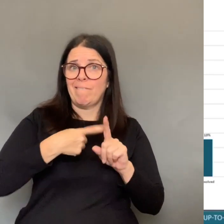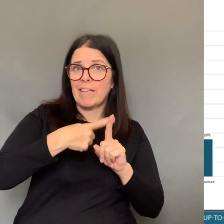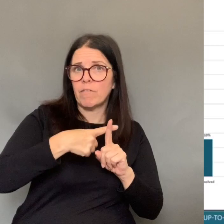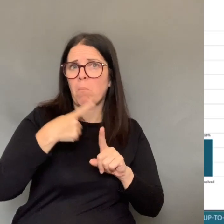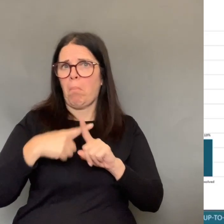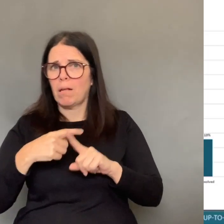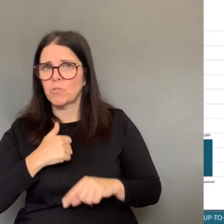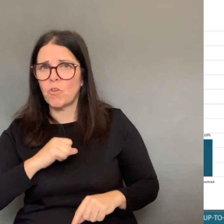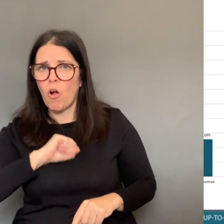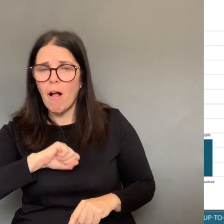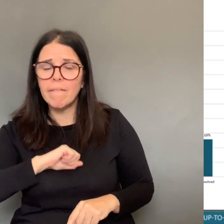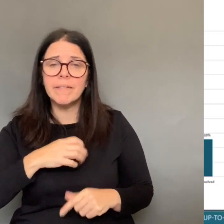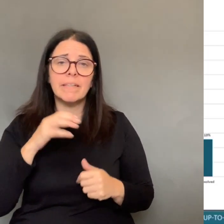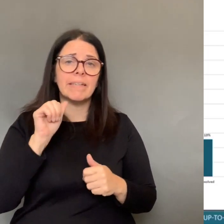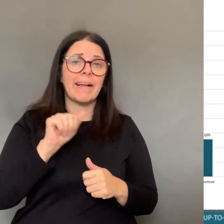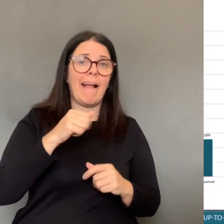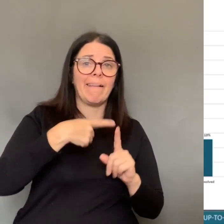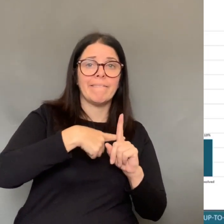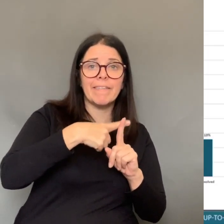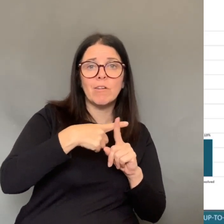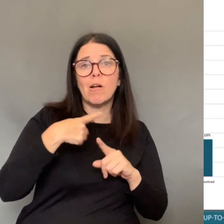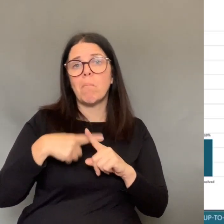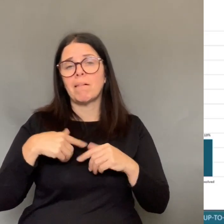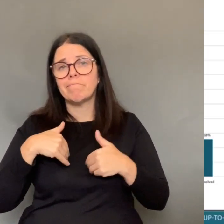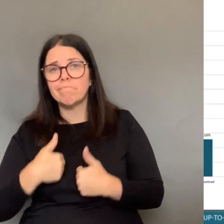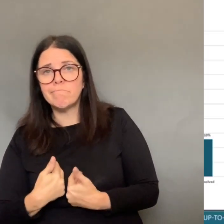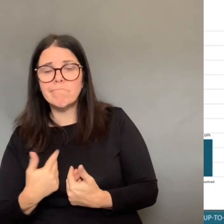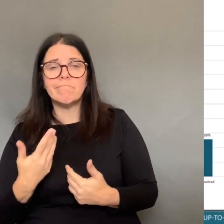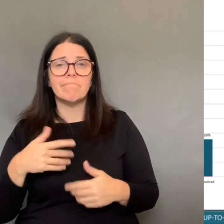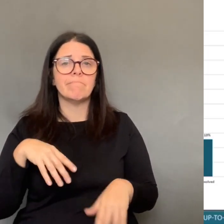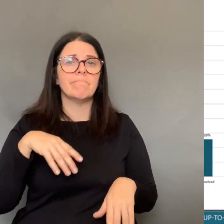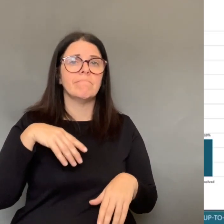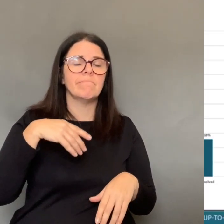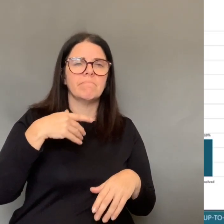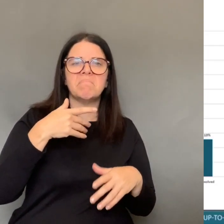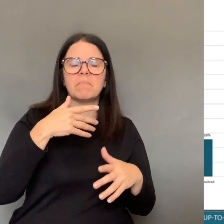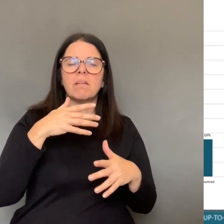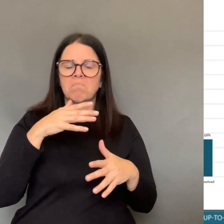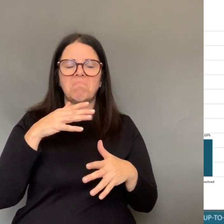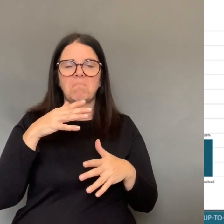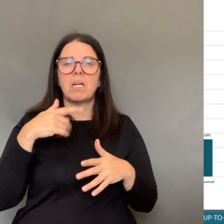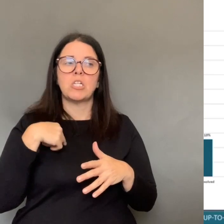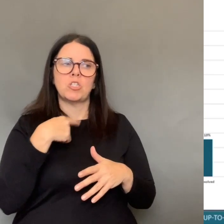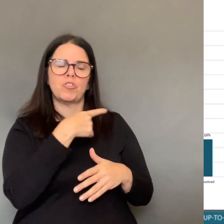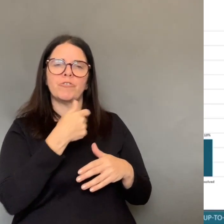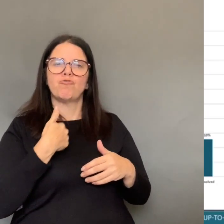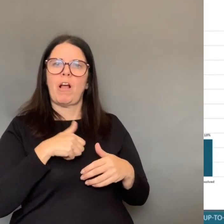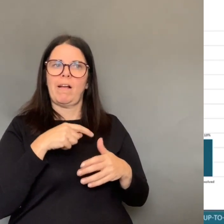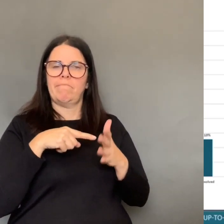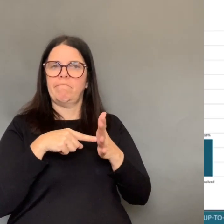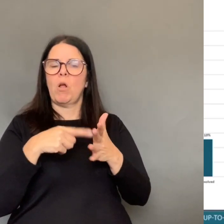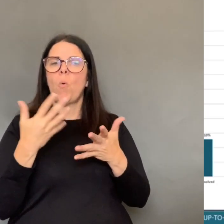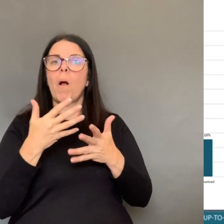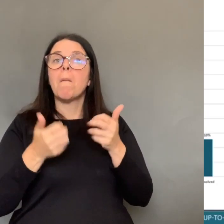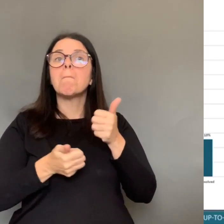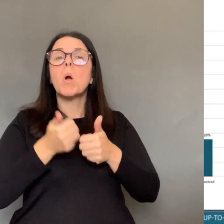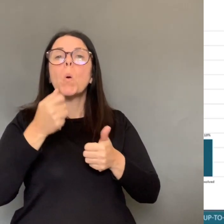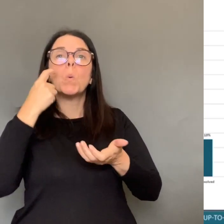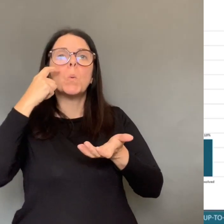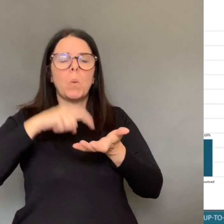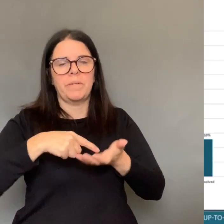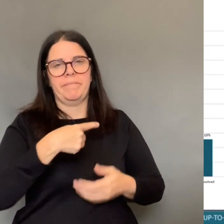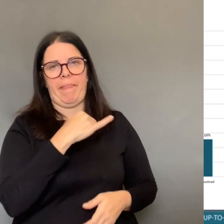than 10% of the cases are resolved or recovered. And unfortunately, we lost 4% of our cases